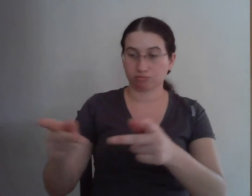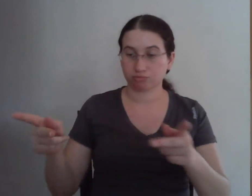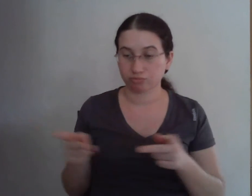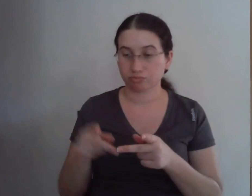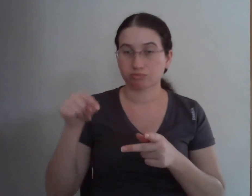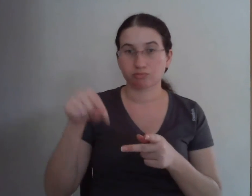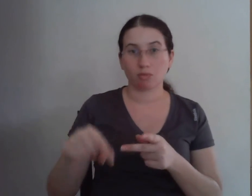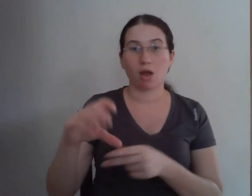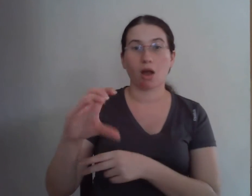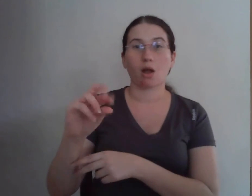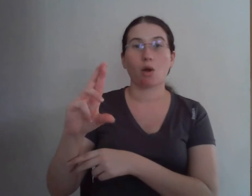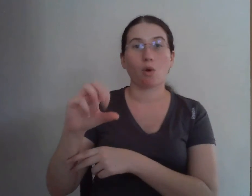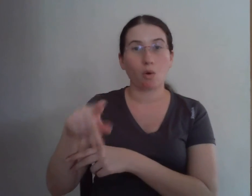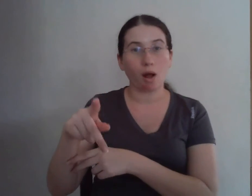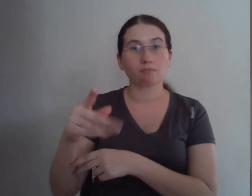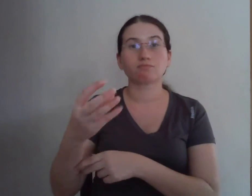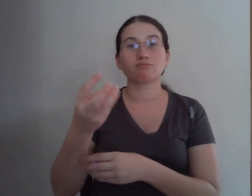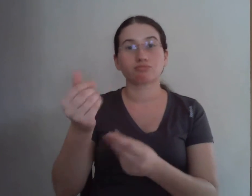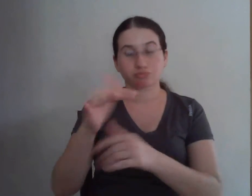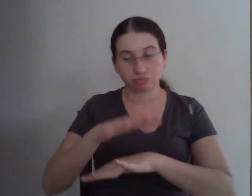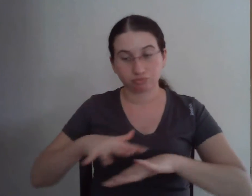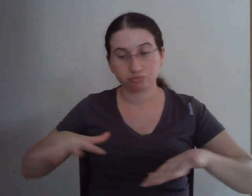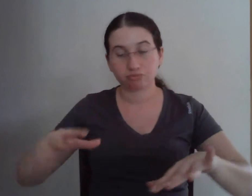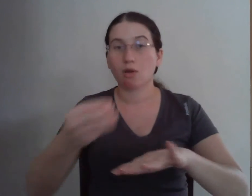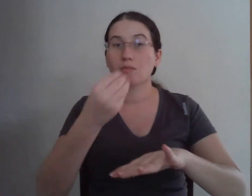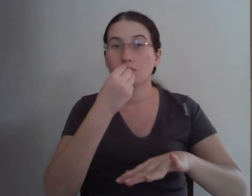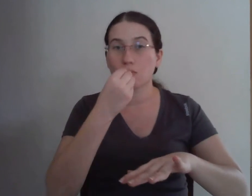very great increases in crop yield as well. Let's look at